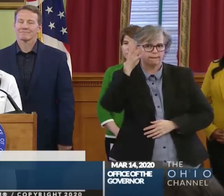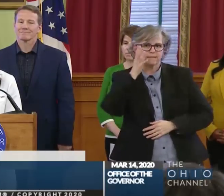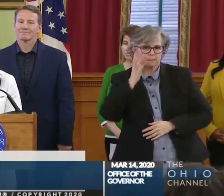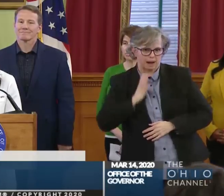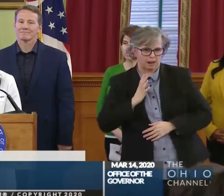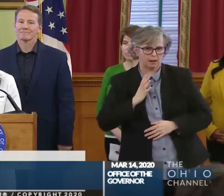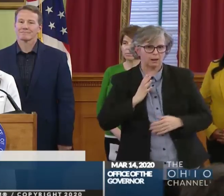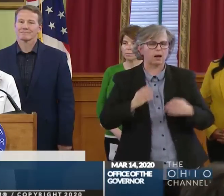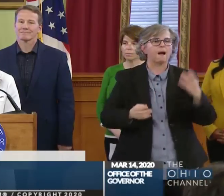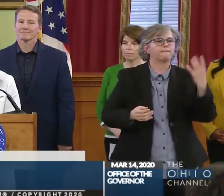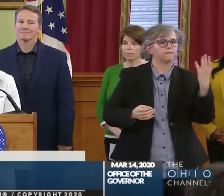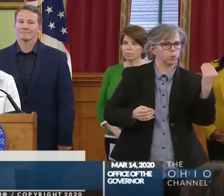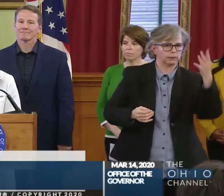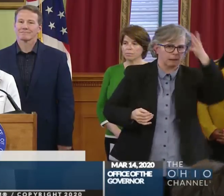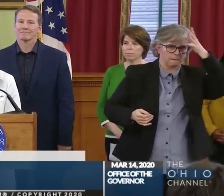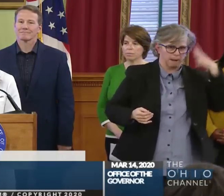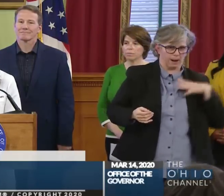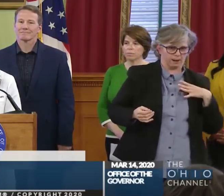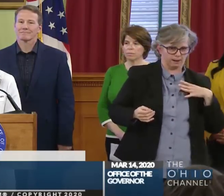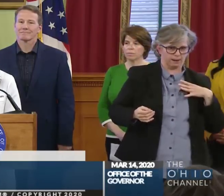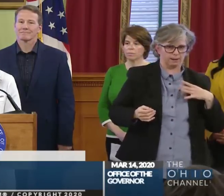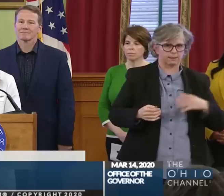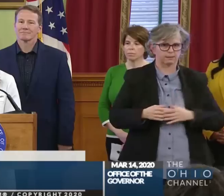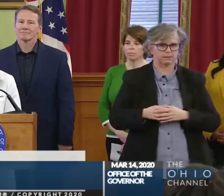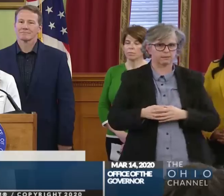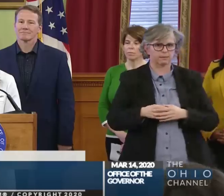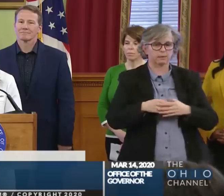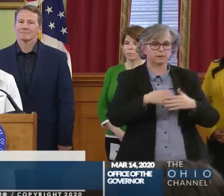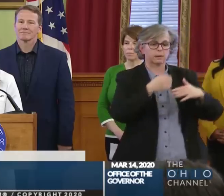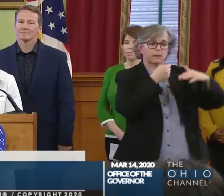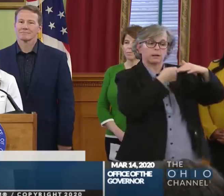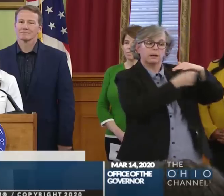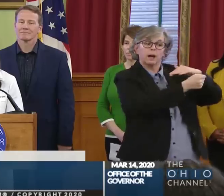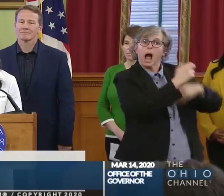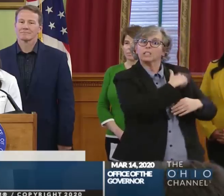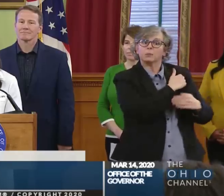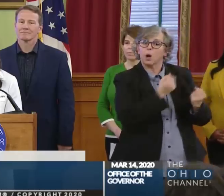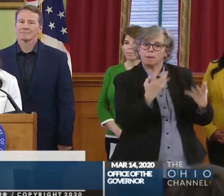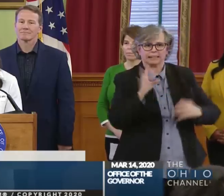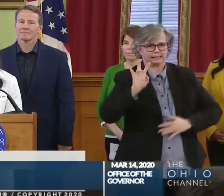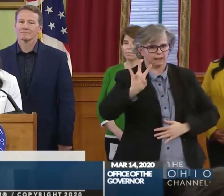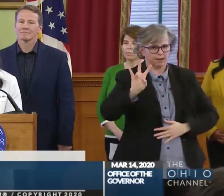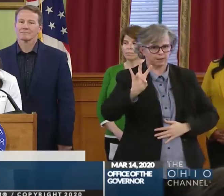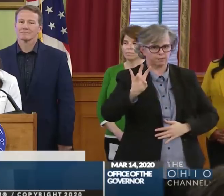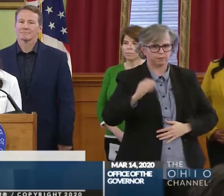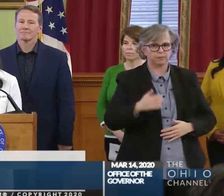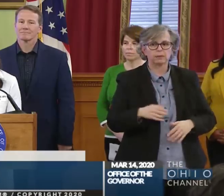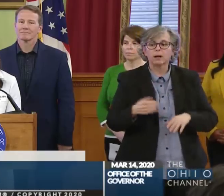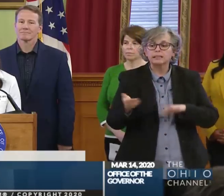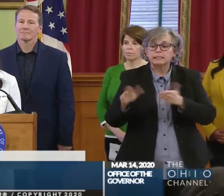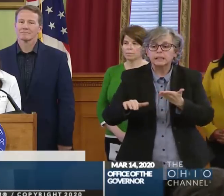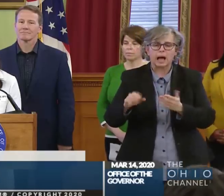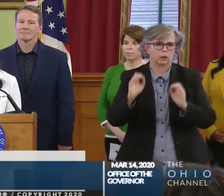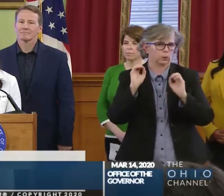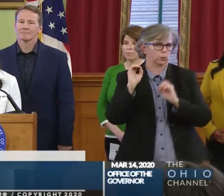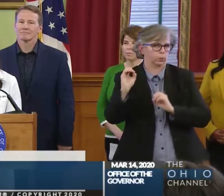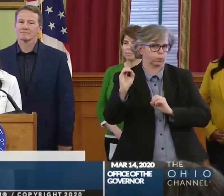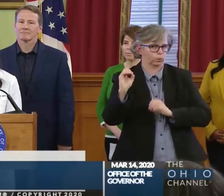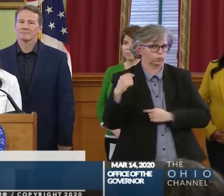7 hospitalizations, and 0 deaths. There are a number of counties involved. I'll let all that be on